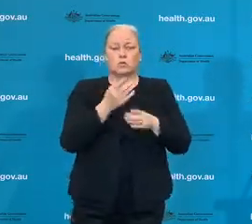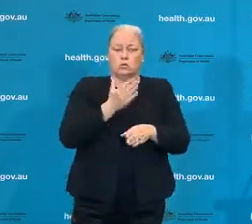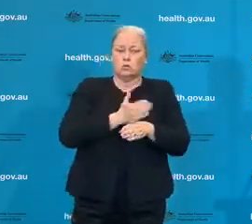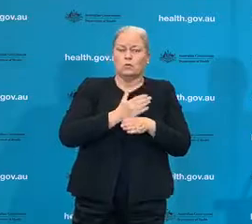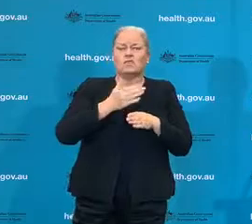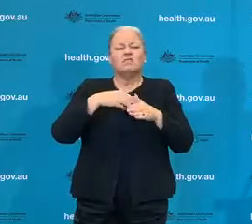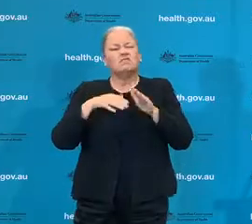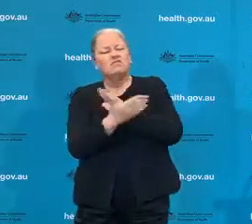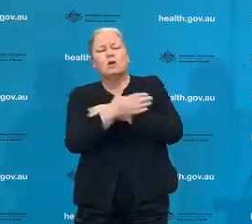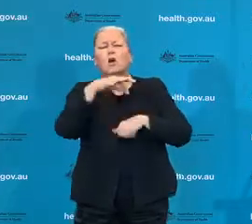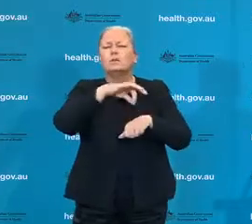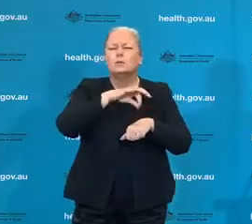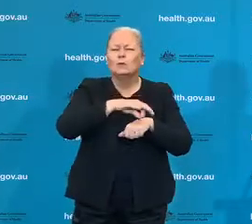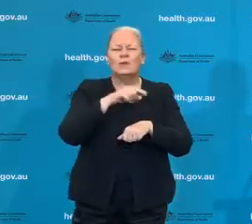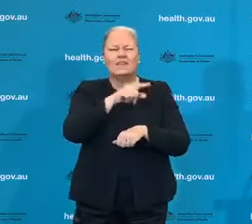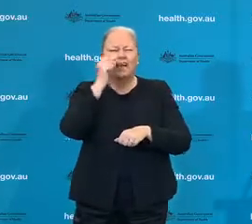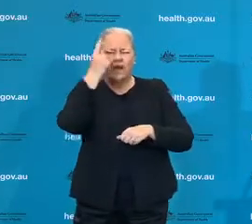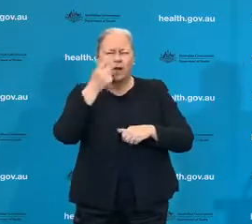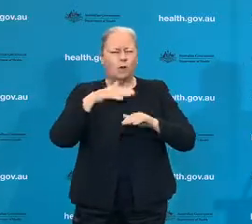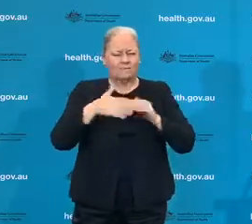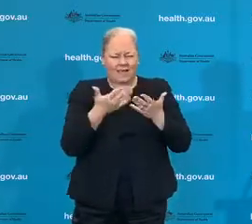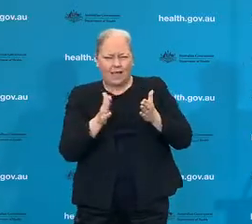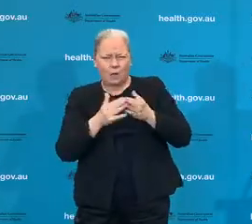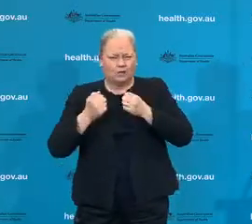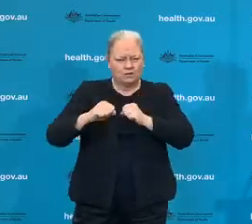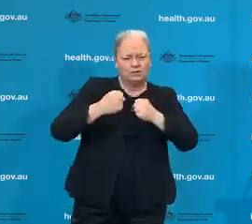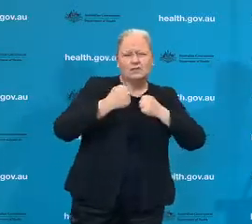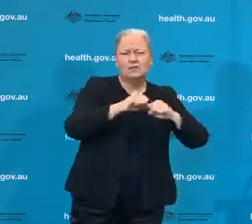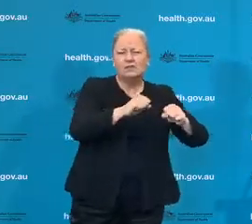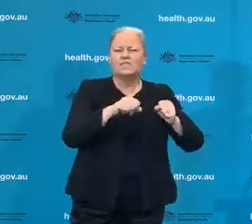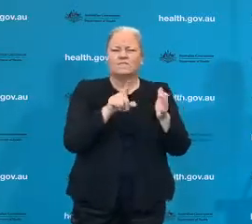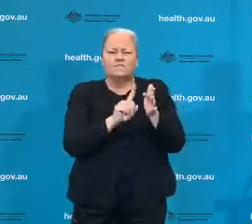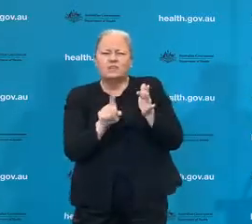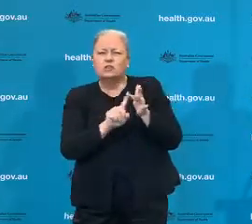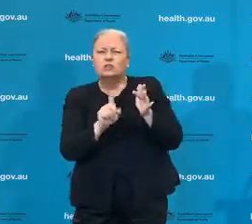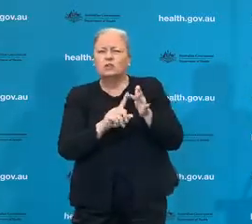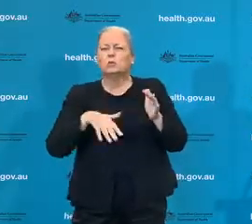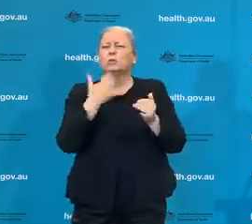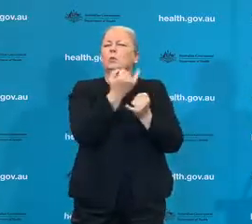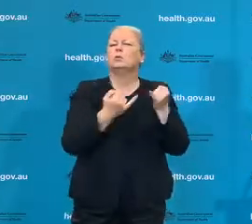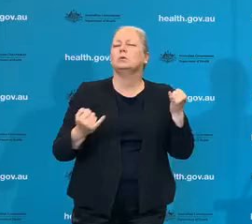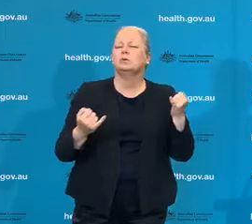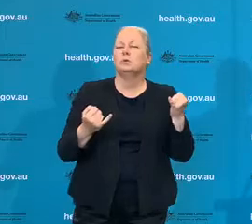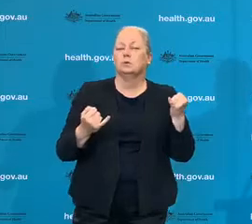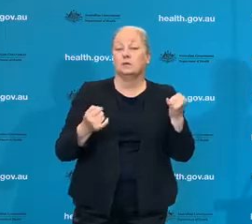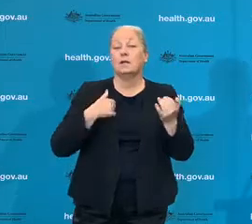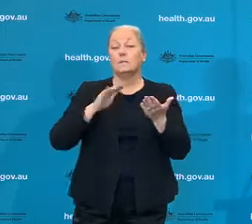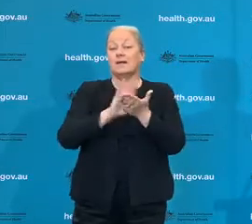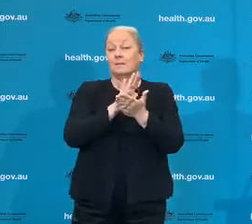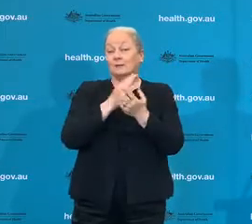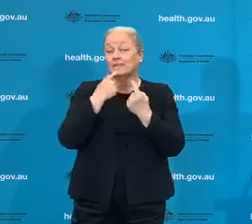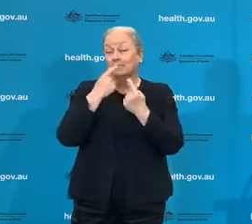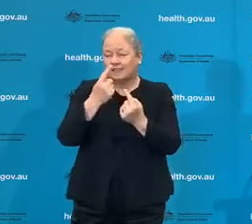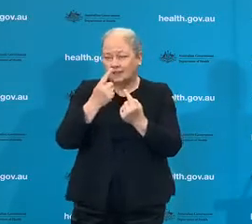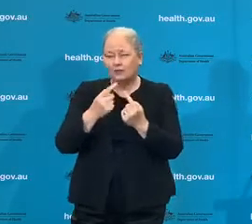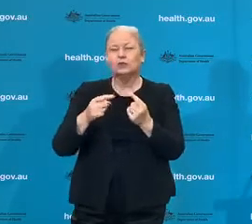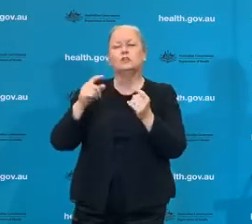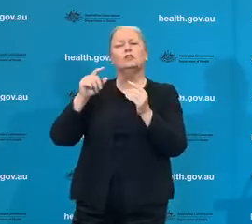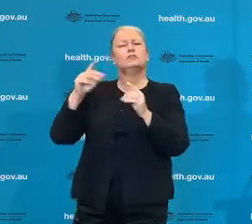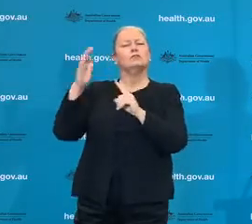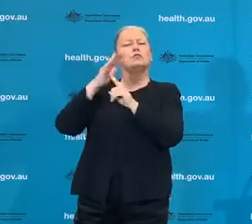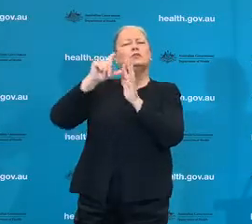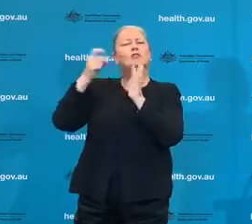who understand infection prevention control. And I'm pleased to be able to tell you today that the AHPPC reiterated